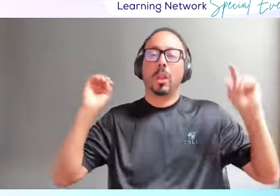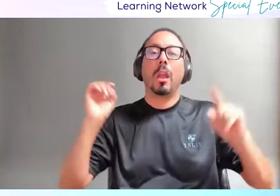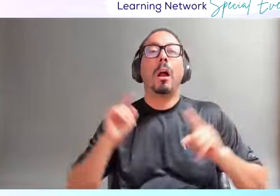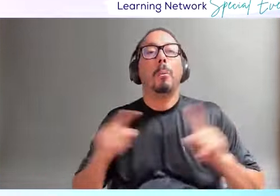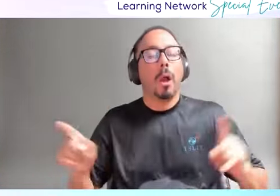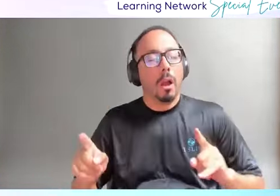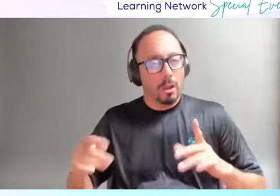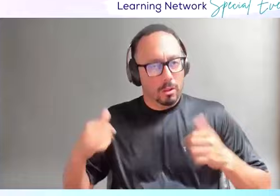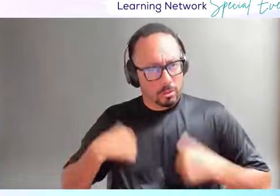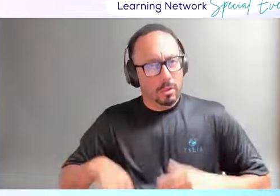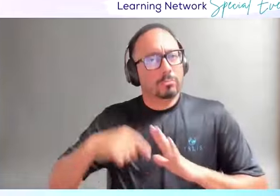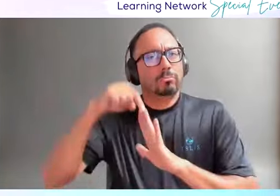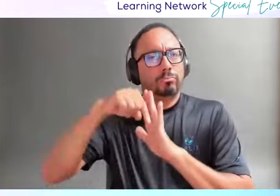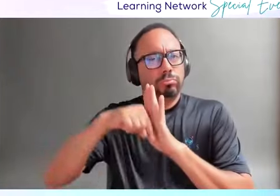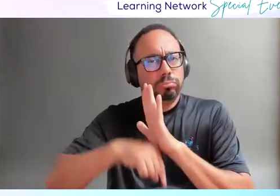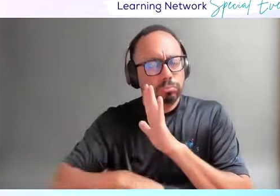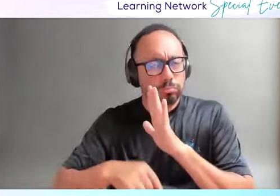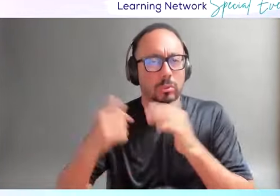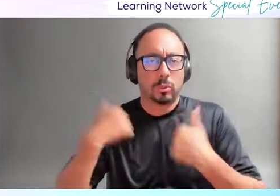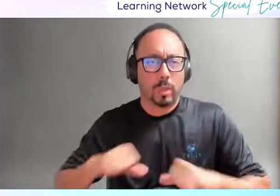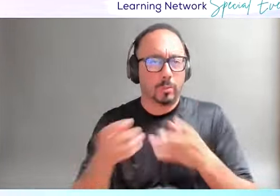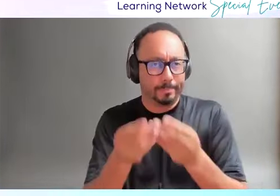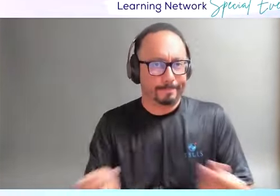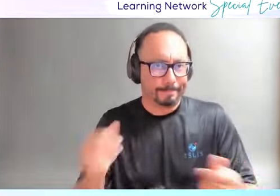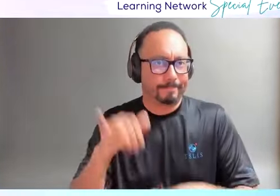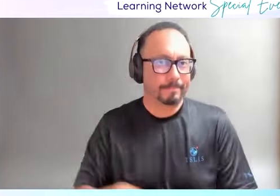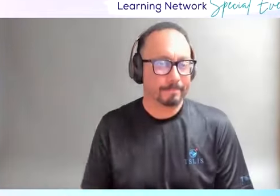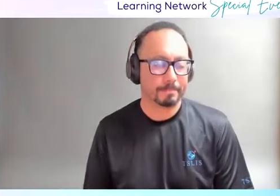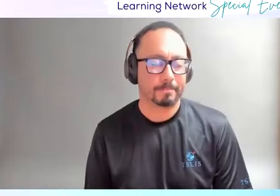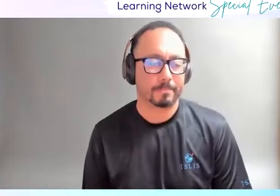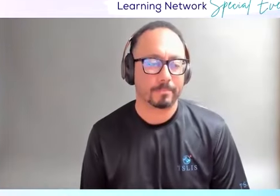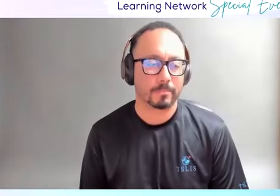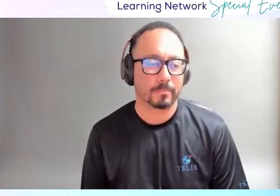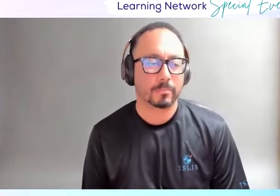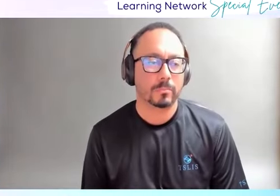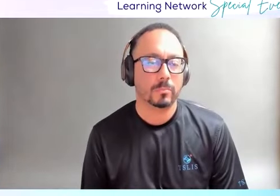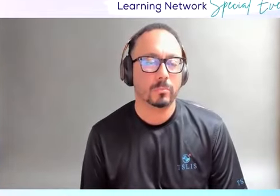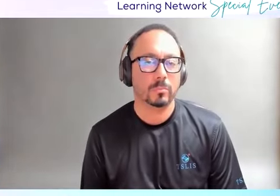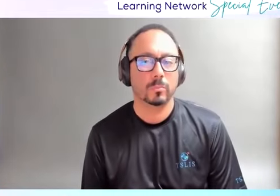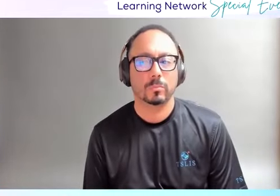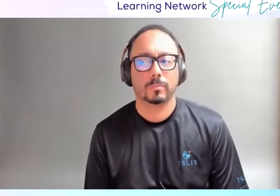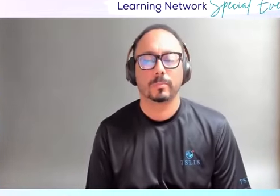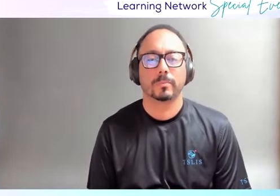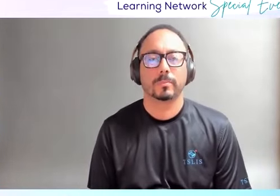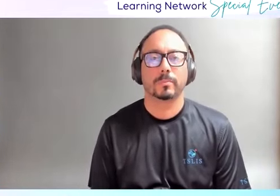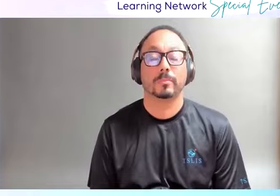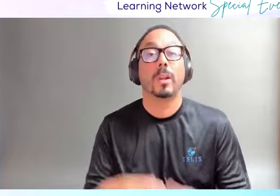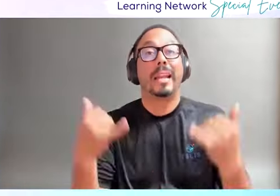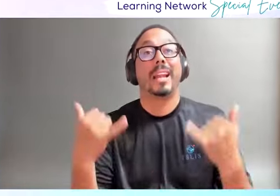and address it. One of the things that we're working on at the moment is this project called Strong Women, which is